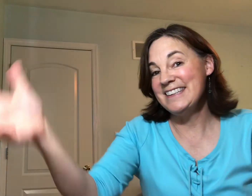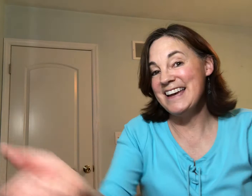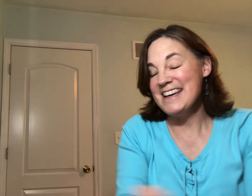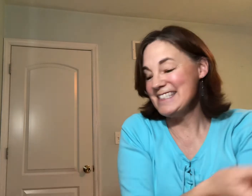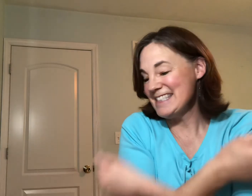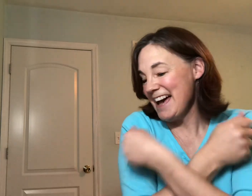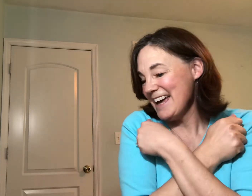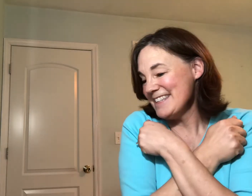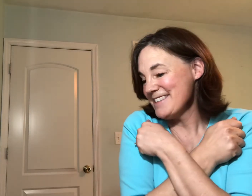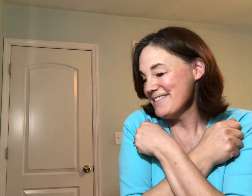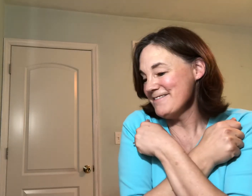Yes I do.